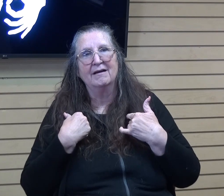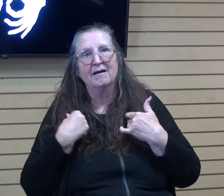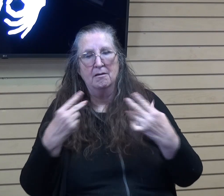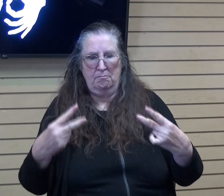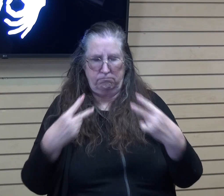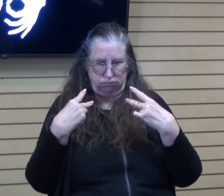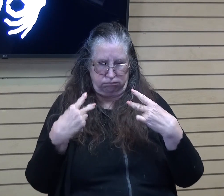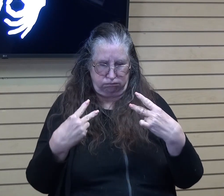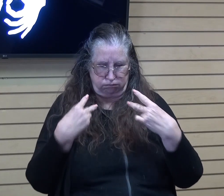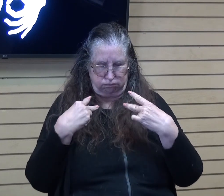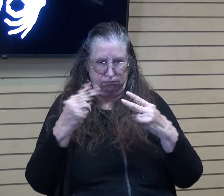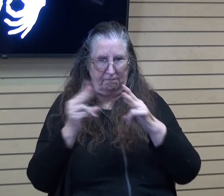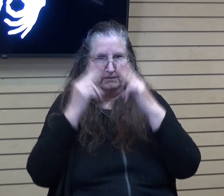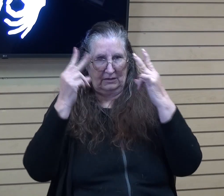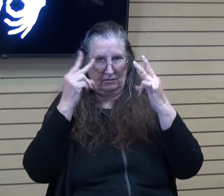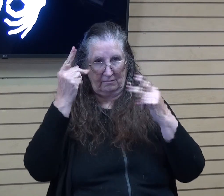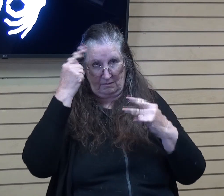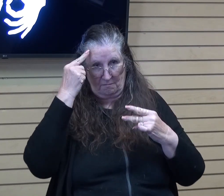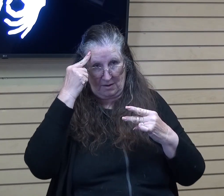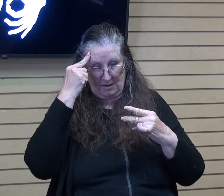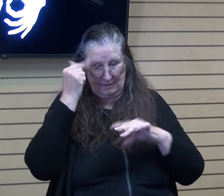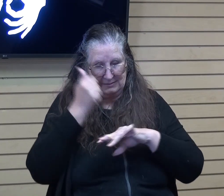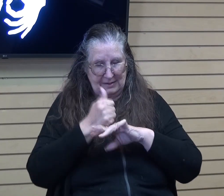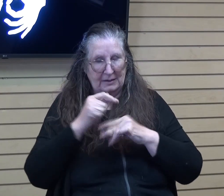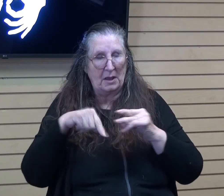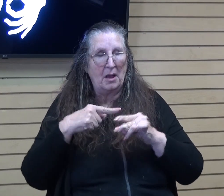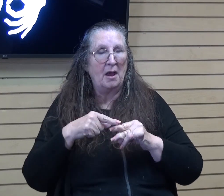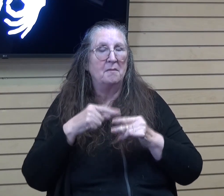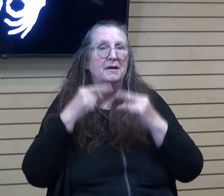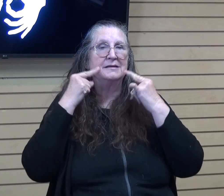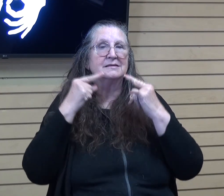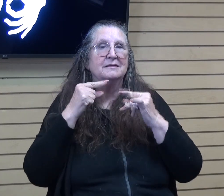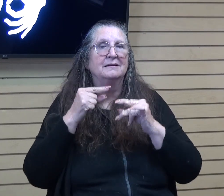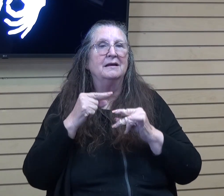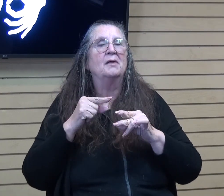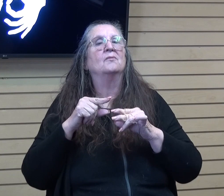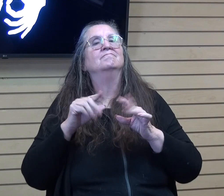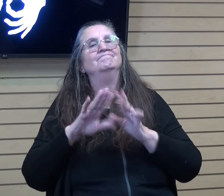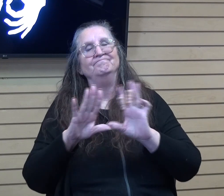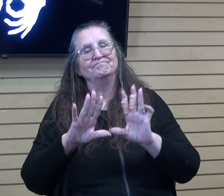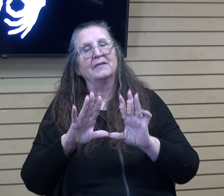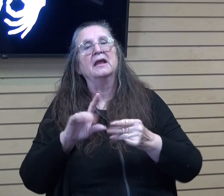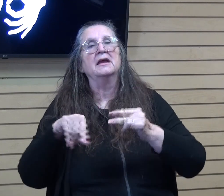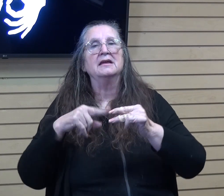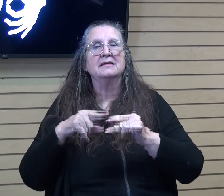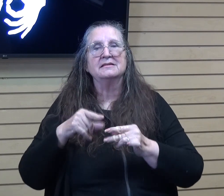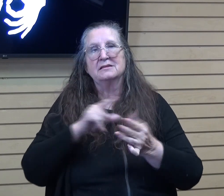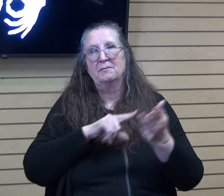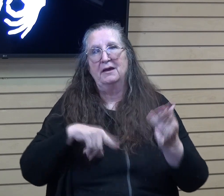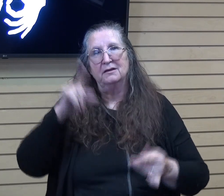self-focused, victorious mindset over sin, but when it's just about the Lord and His perfection, worship for God,